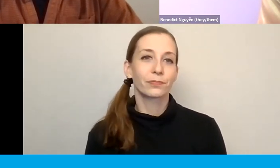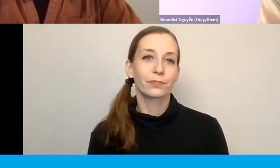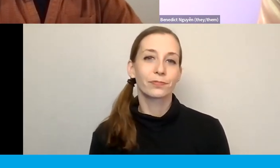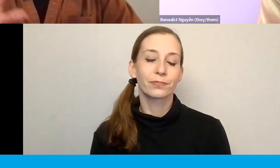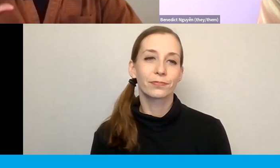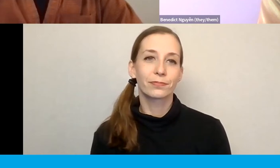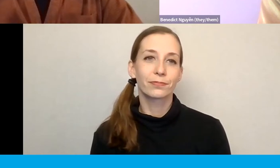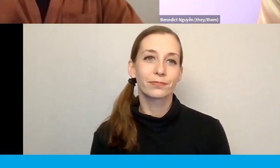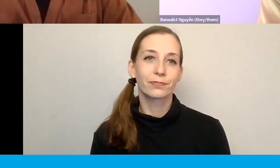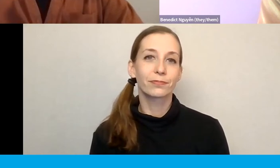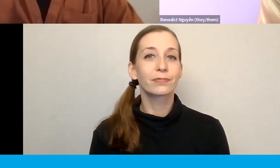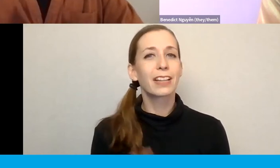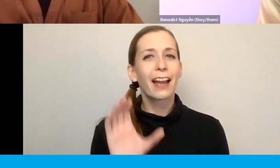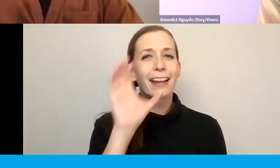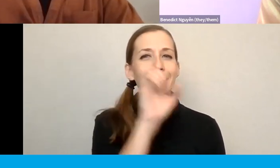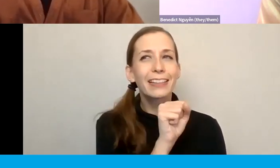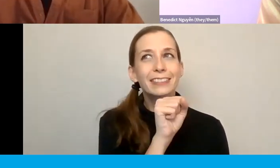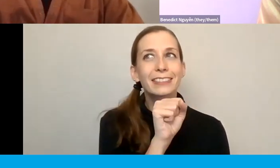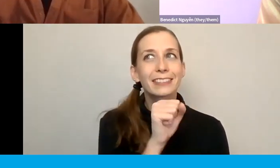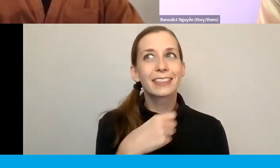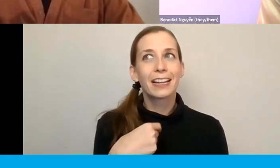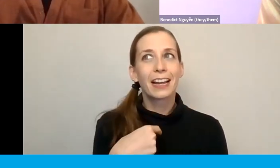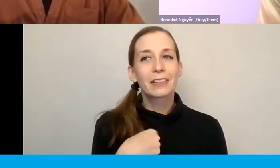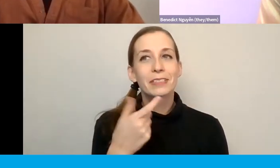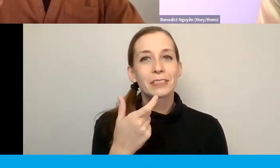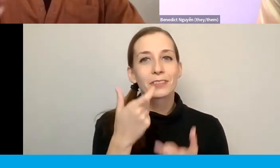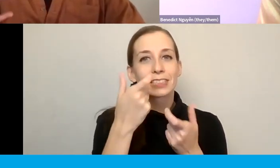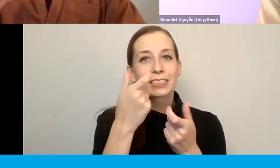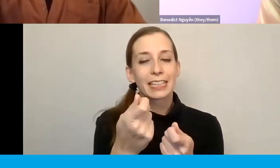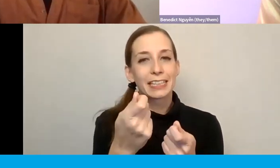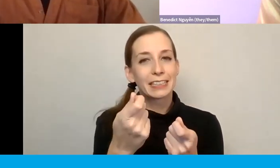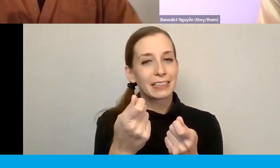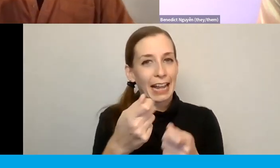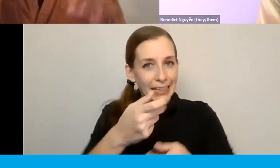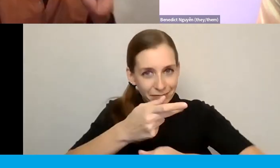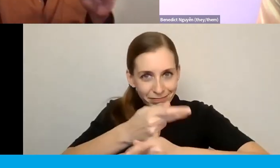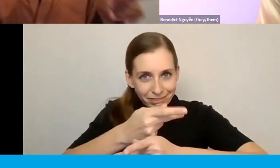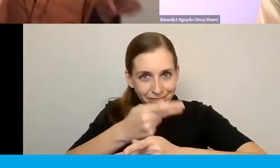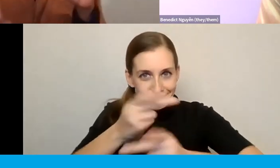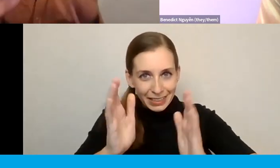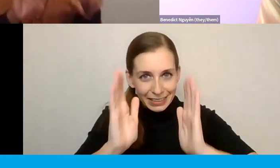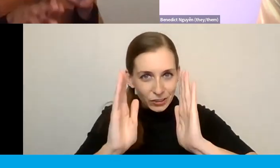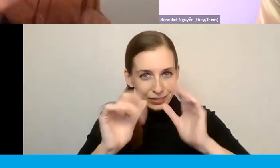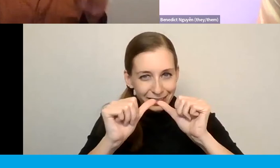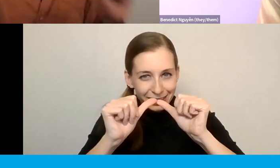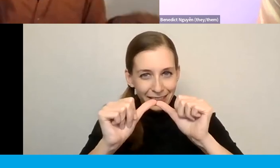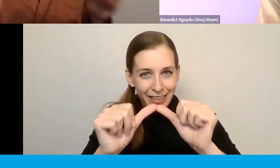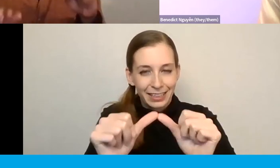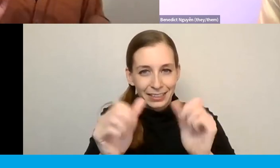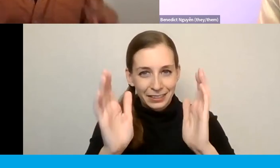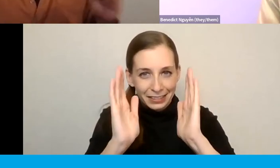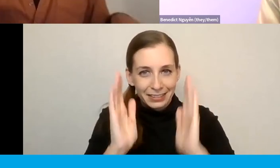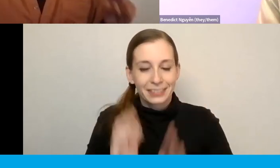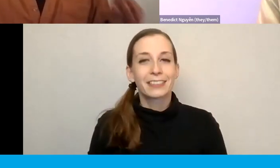to some extent, sustaining attention throughout. I feel like whenever I'm like poking at something